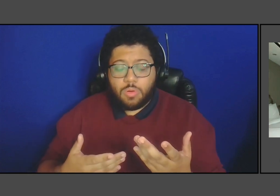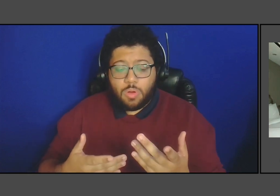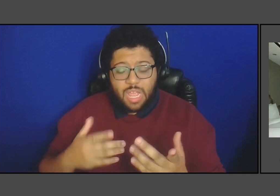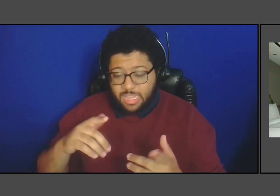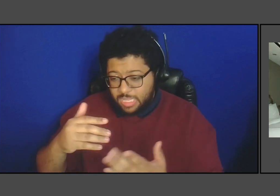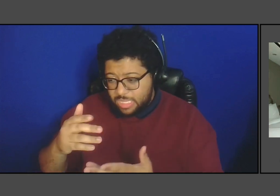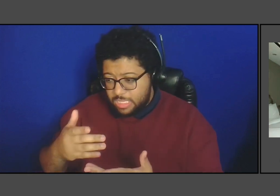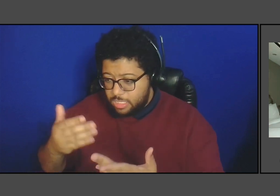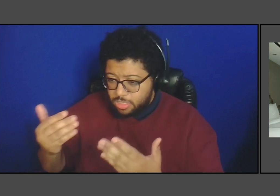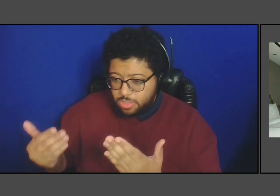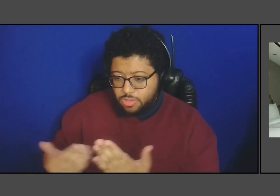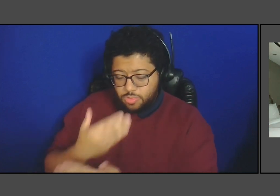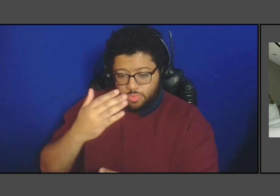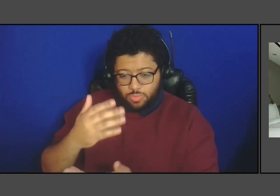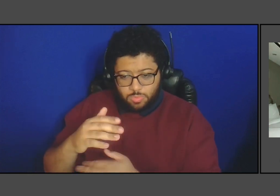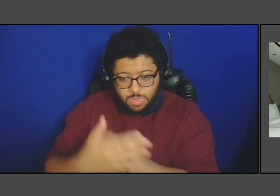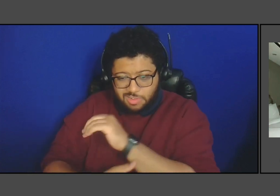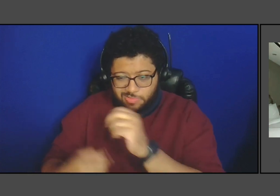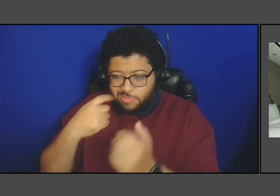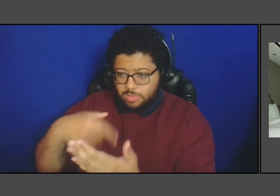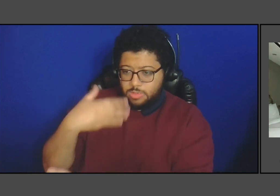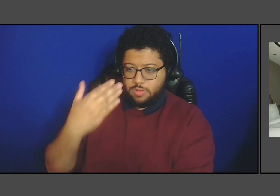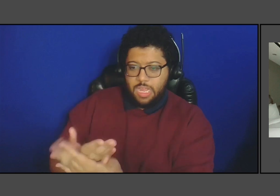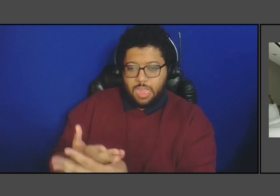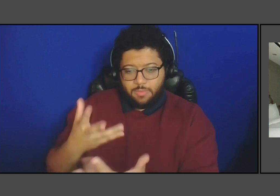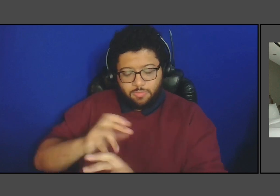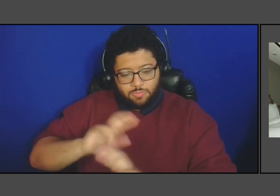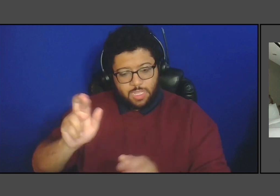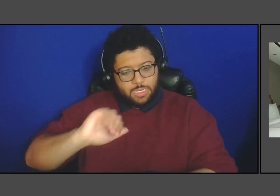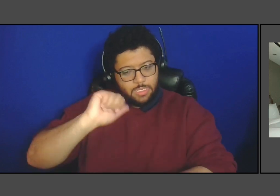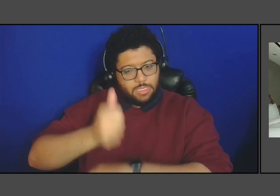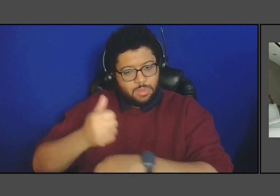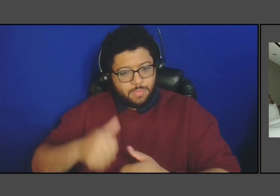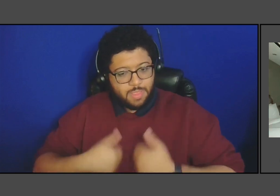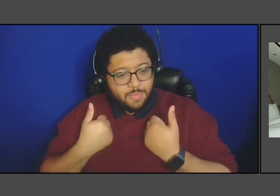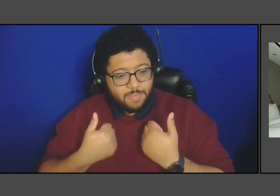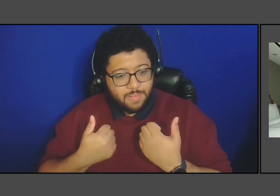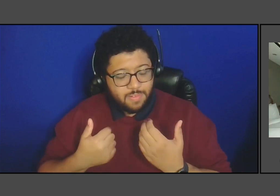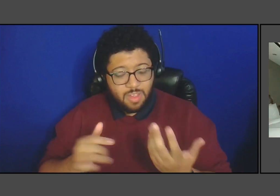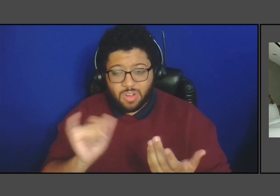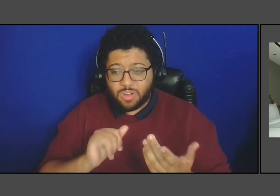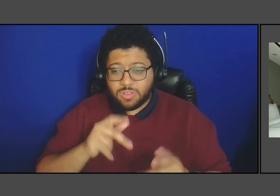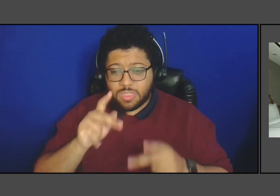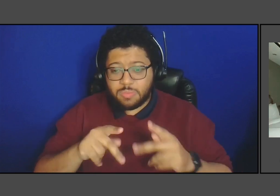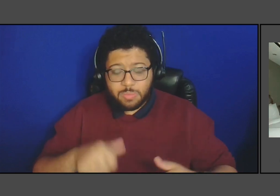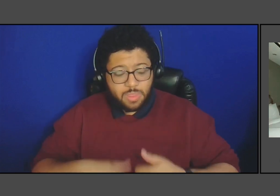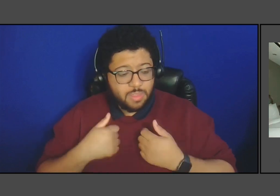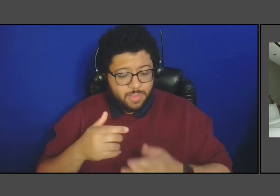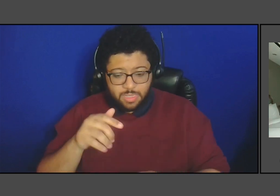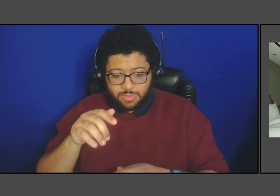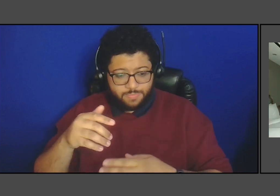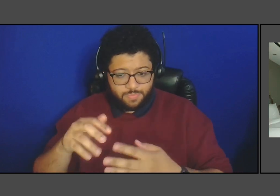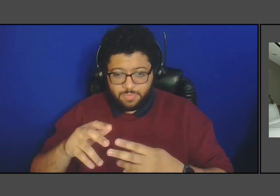States, and then those who are making a life on either side of the border. And so